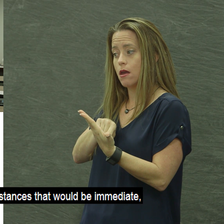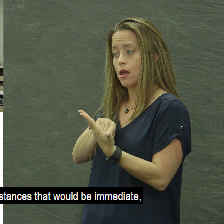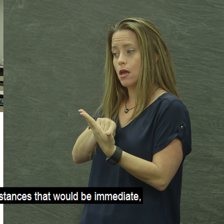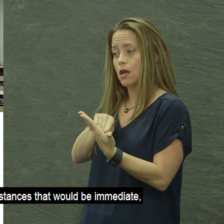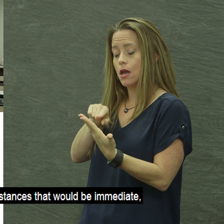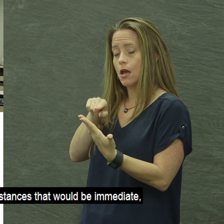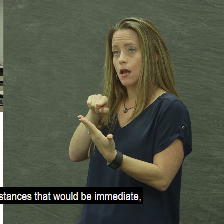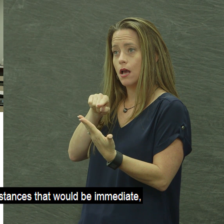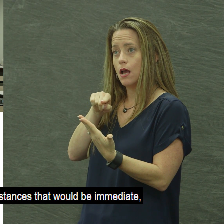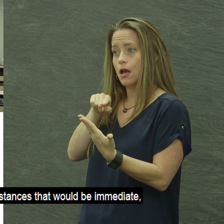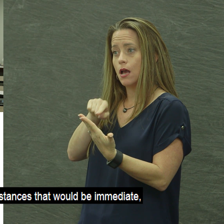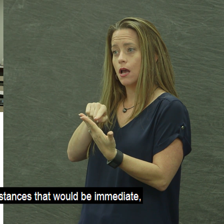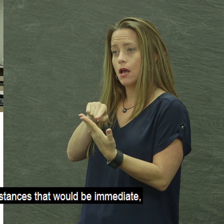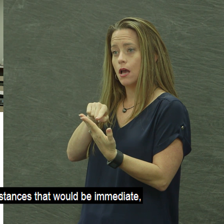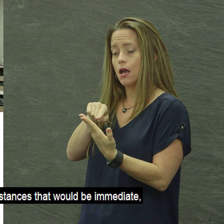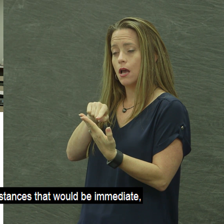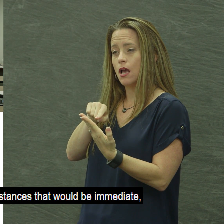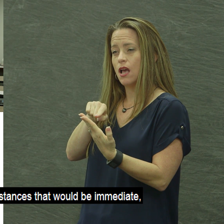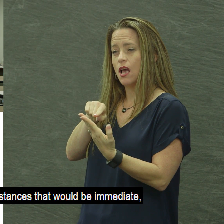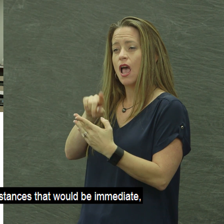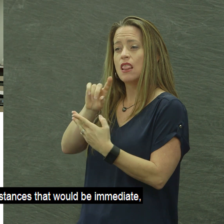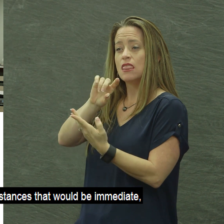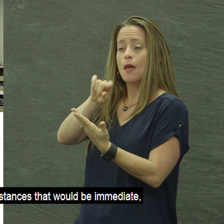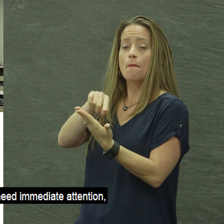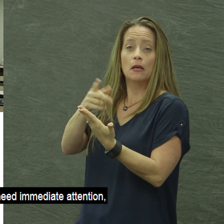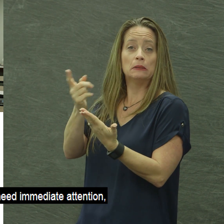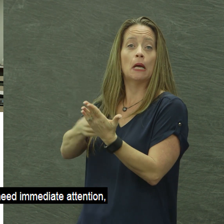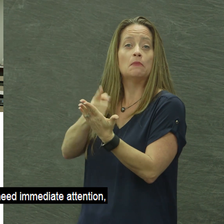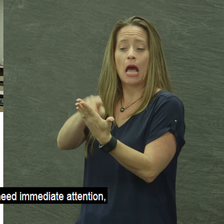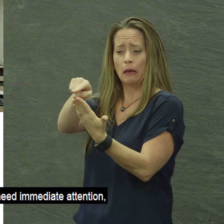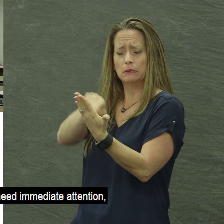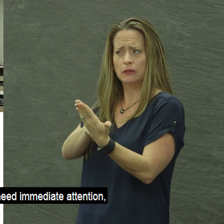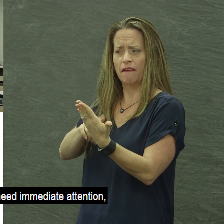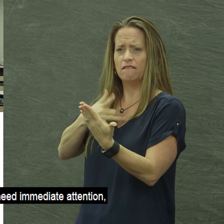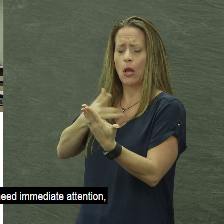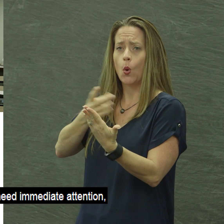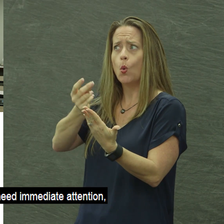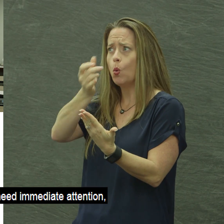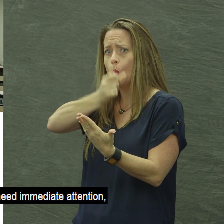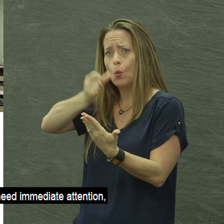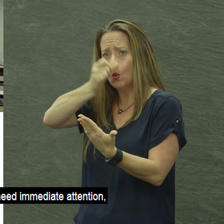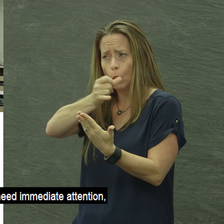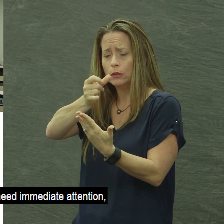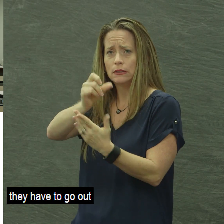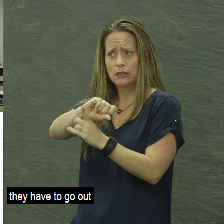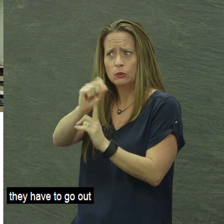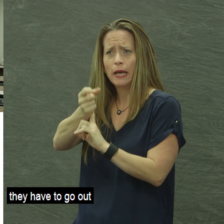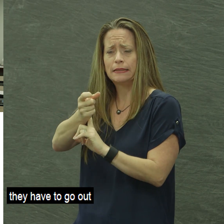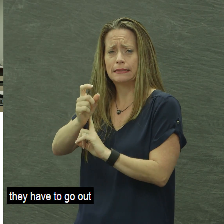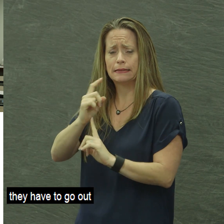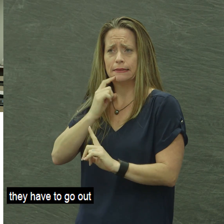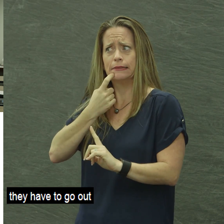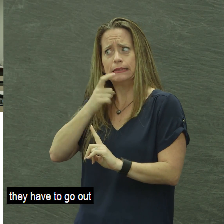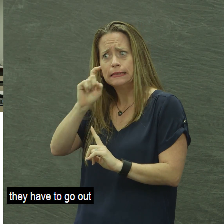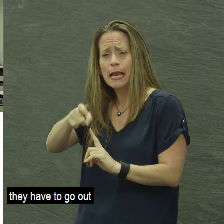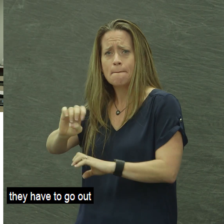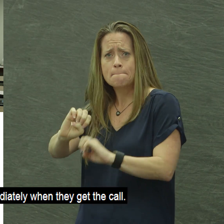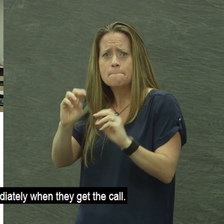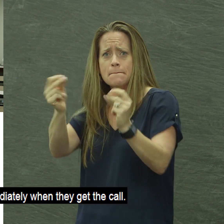is circumstances that would be immediate, need immediate attention, they have to go